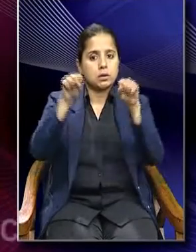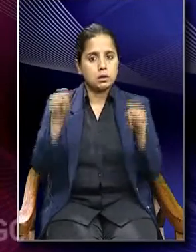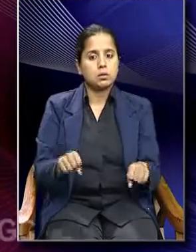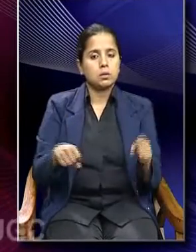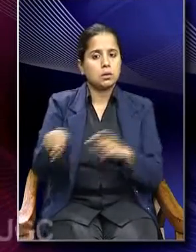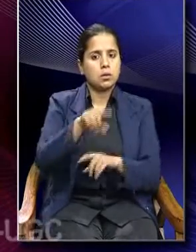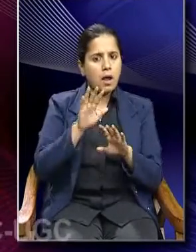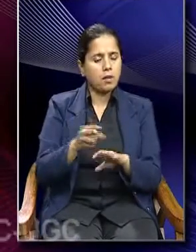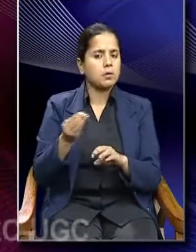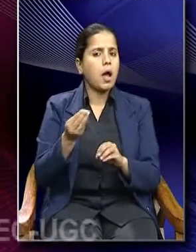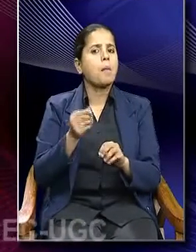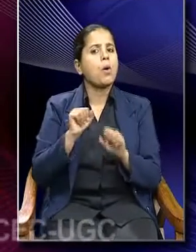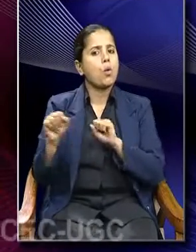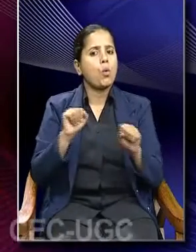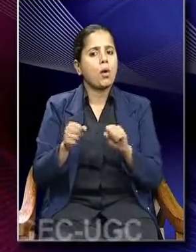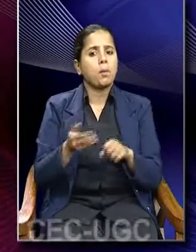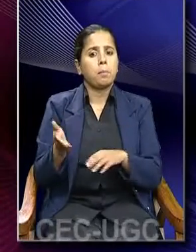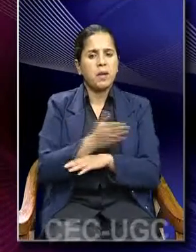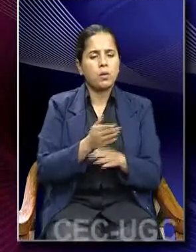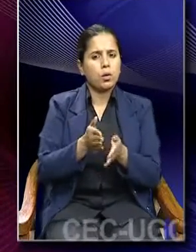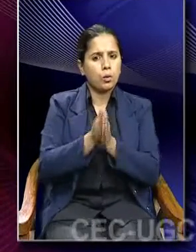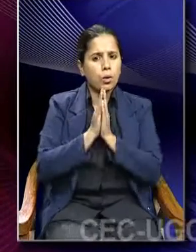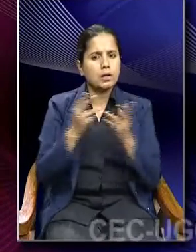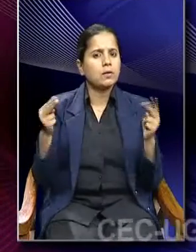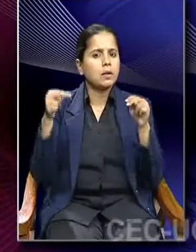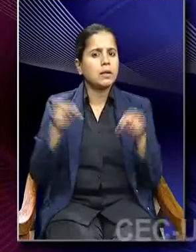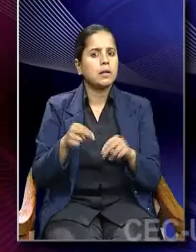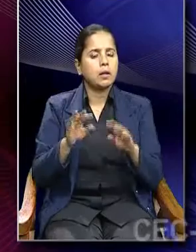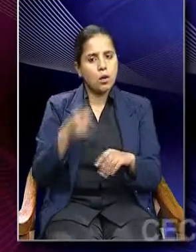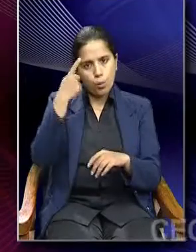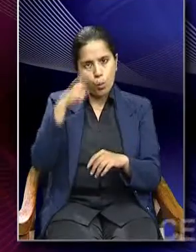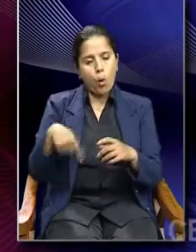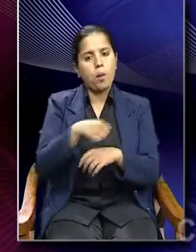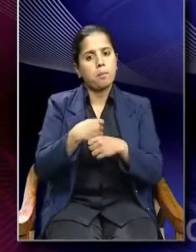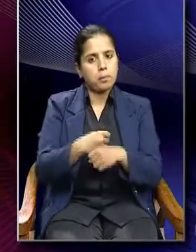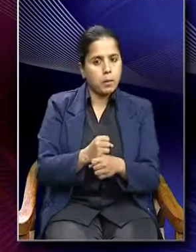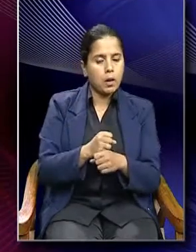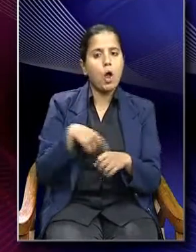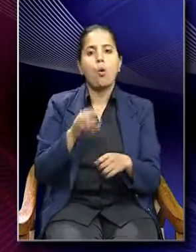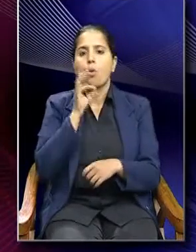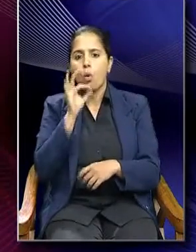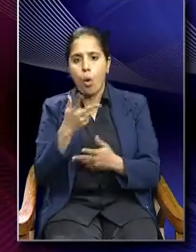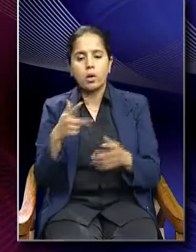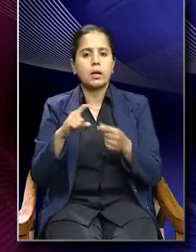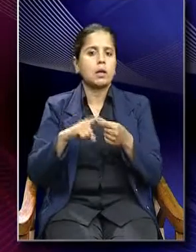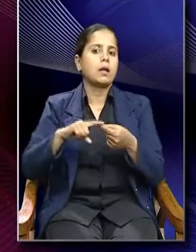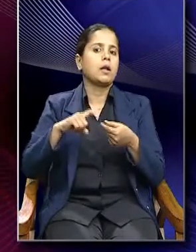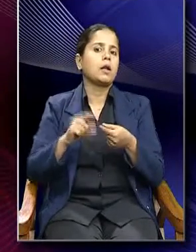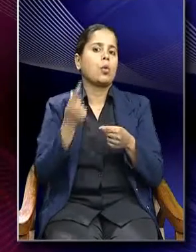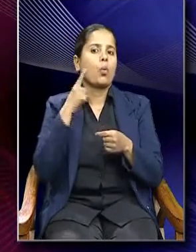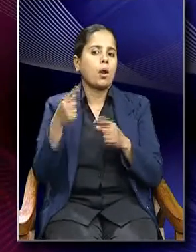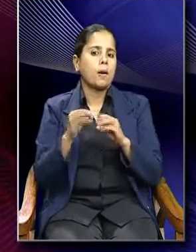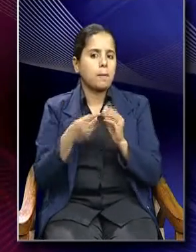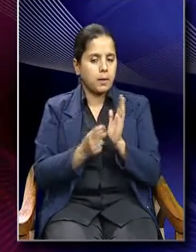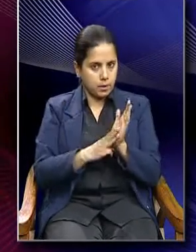are certain prerequisites for maintaining order and equilibrium. And what is